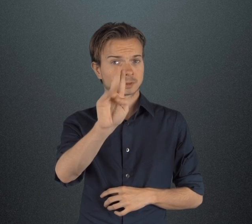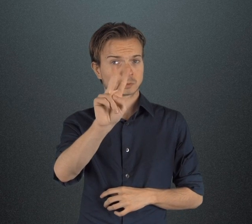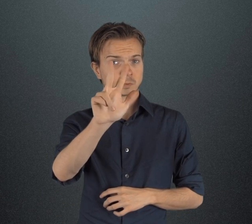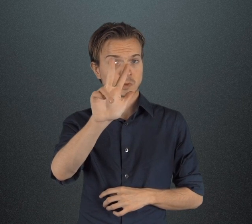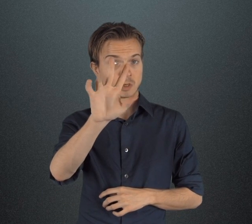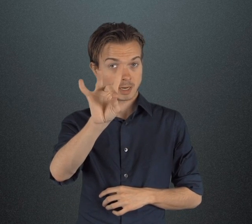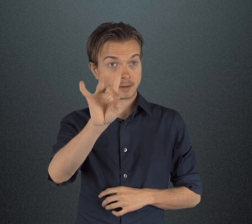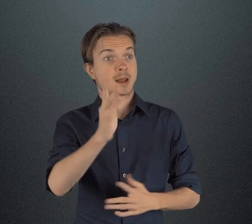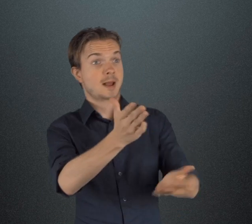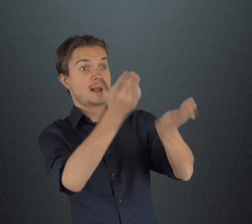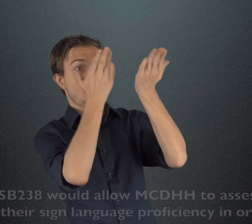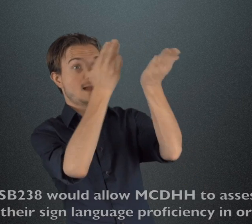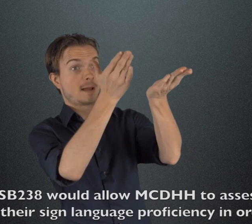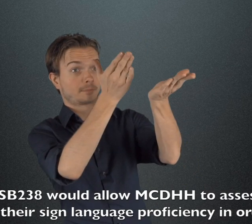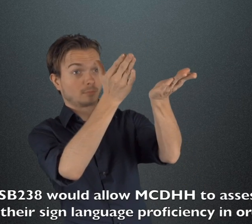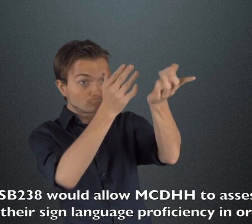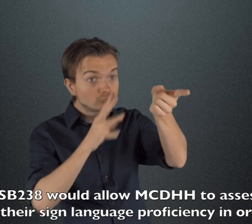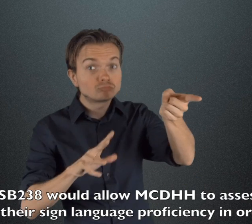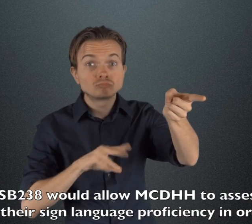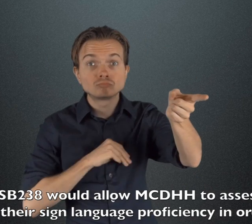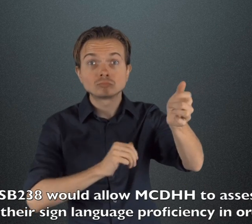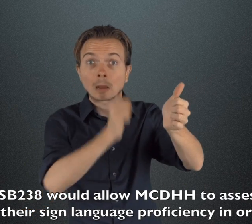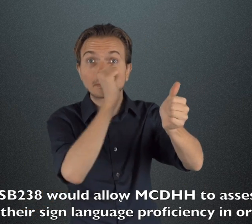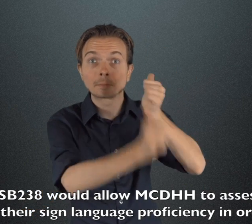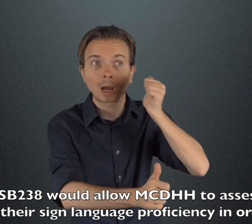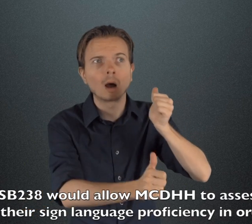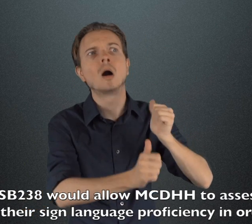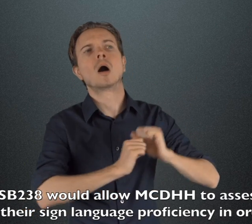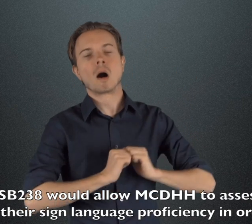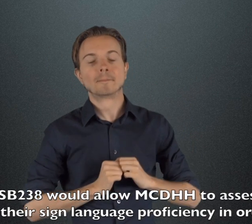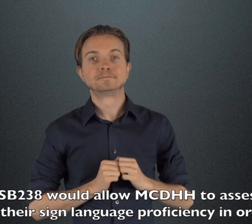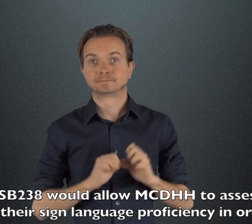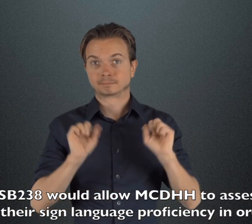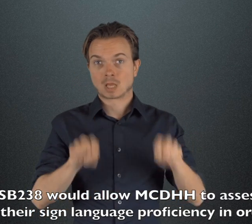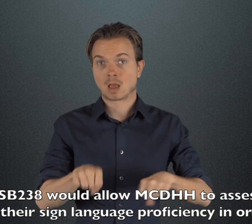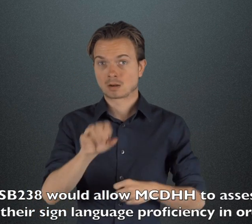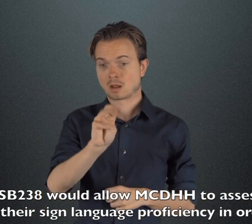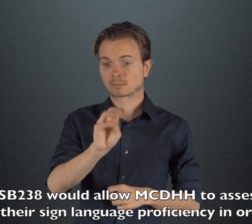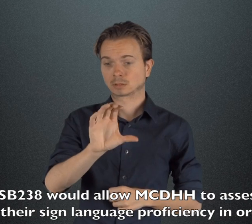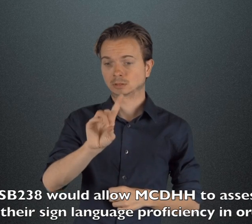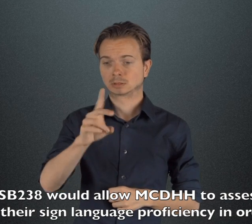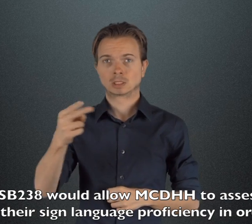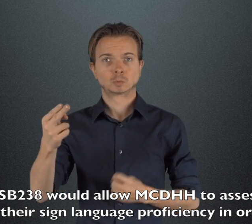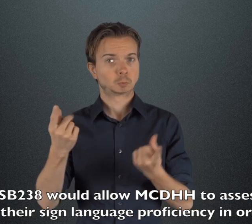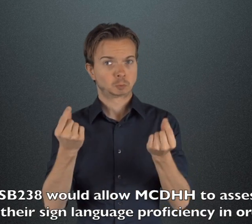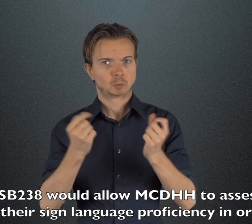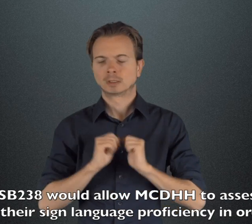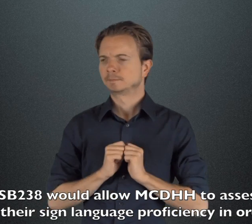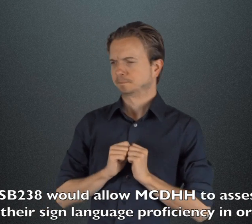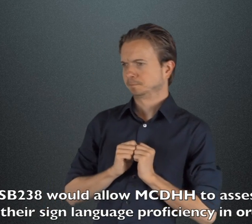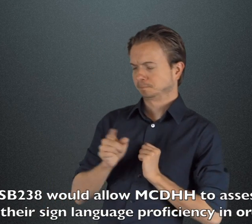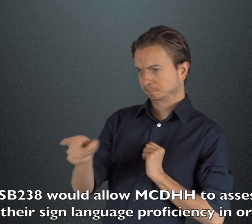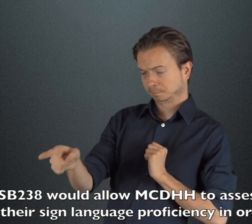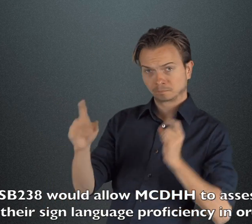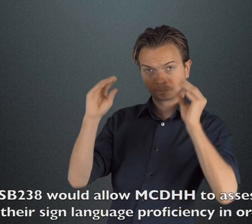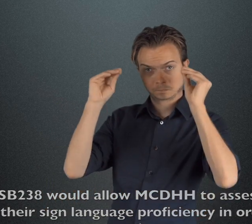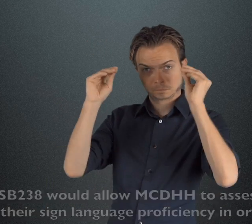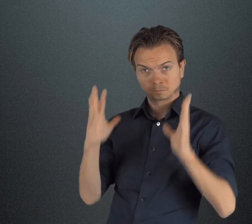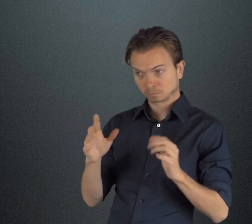If passed, SB 238 would allow MCDHH to assess teachers for their sign